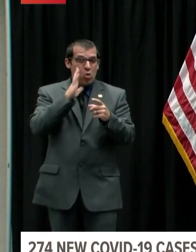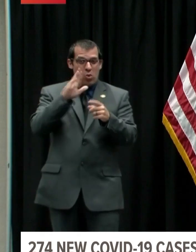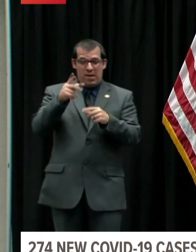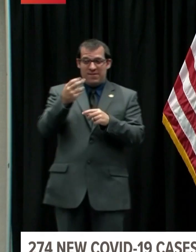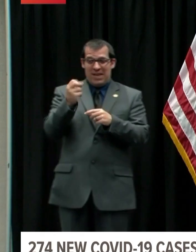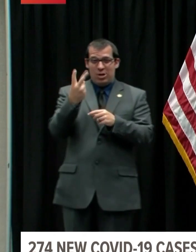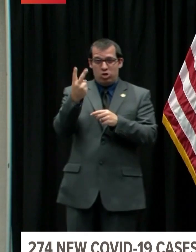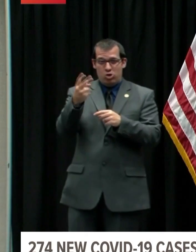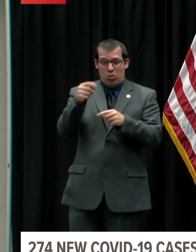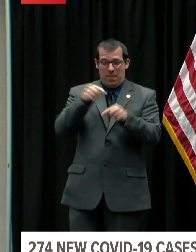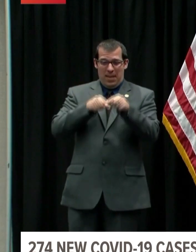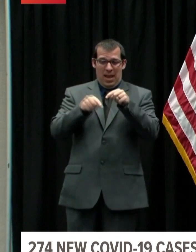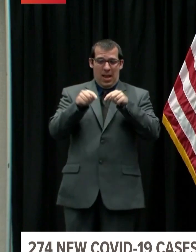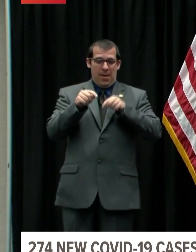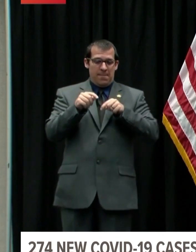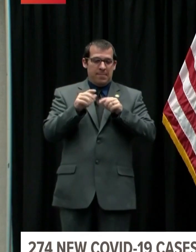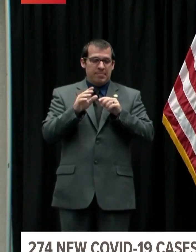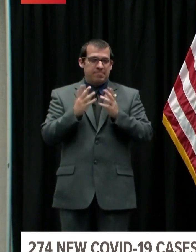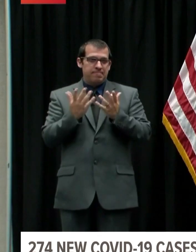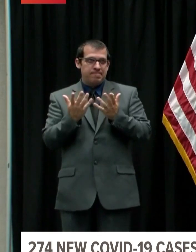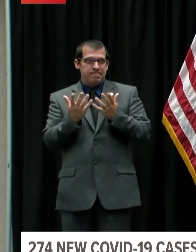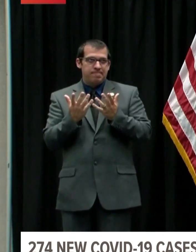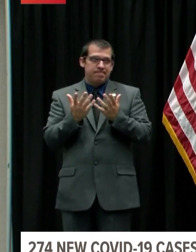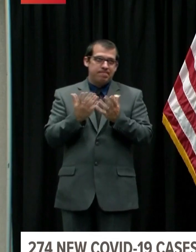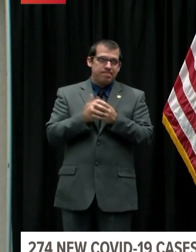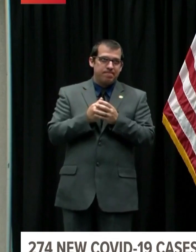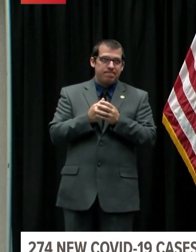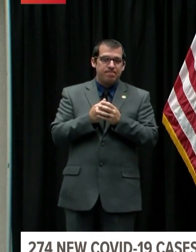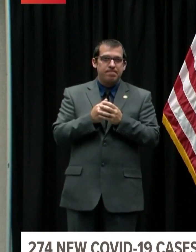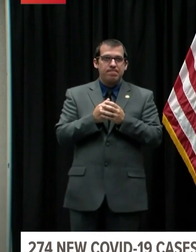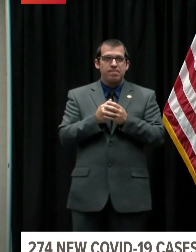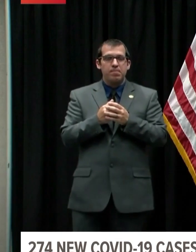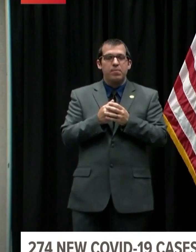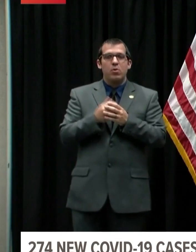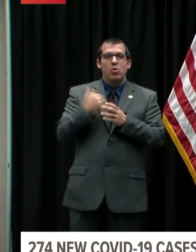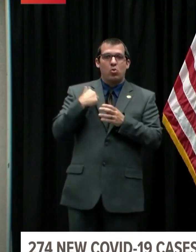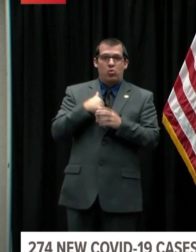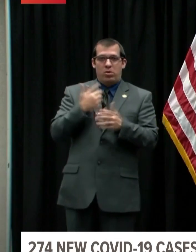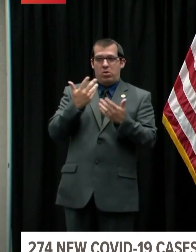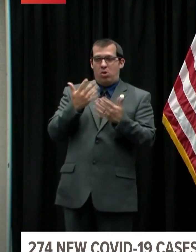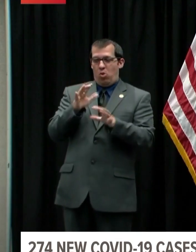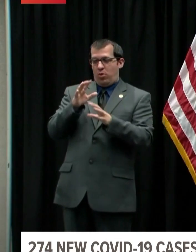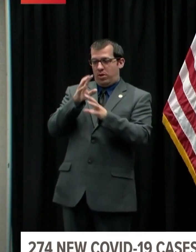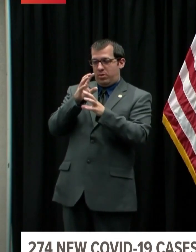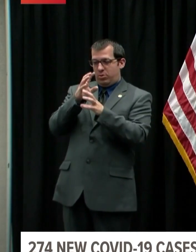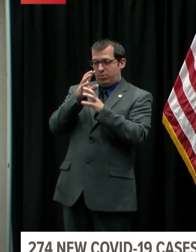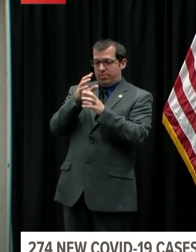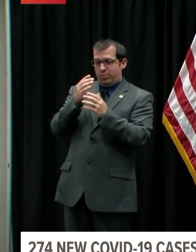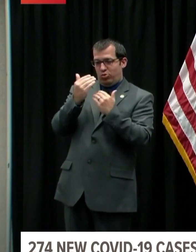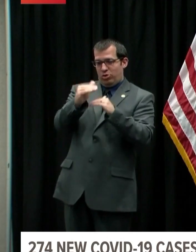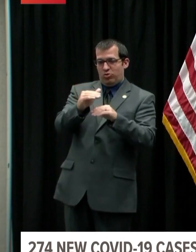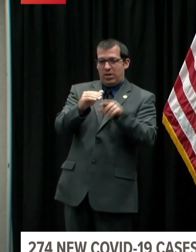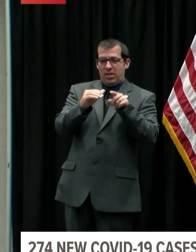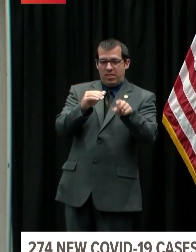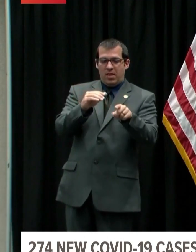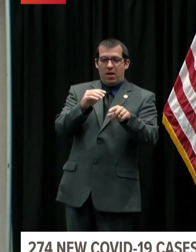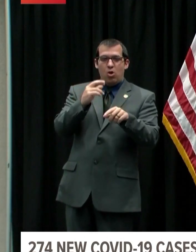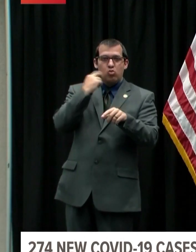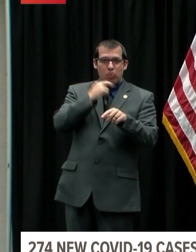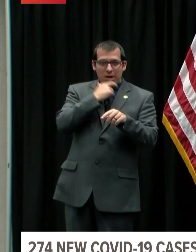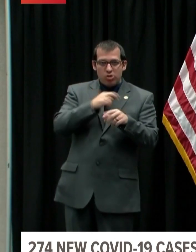phase 2? Whenever you're looking, we're restricting restaurants, venues to 2/3 of